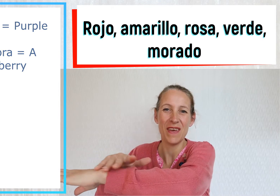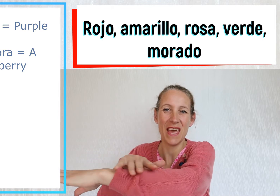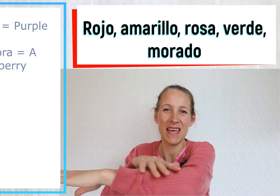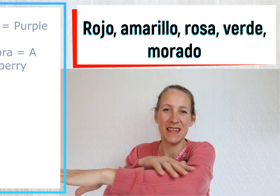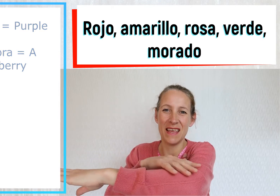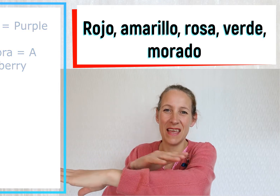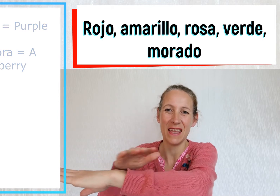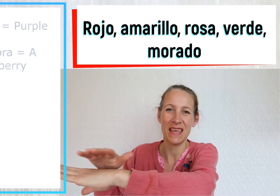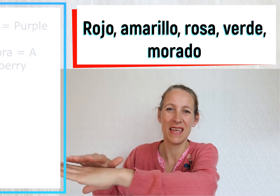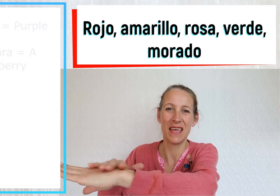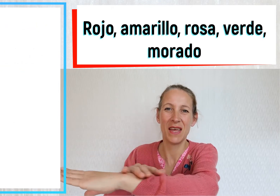verde,